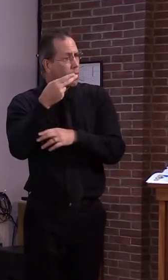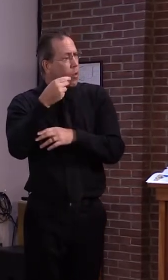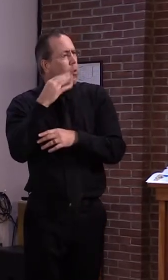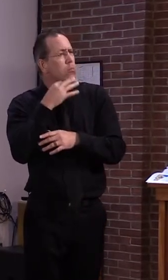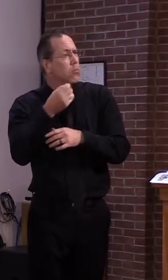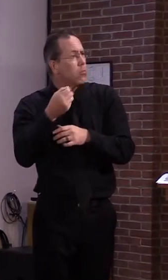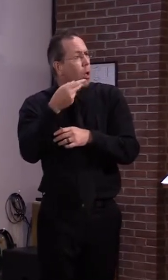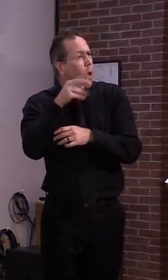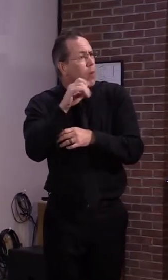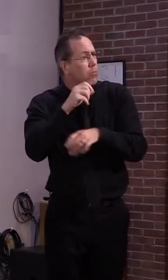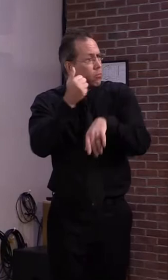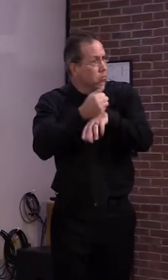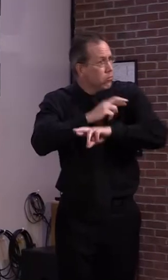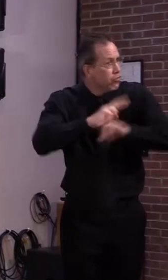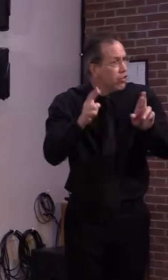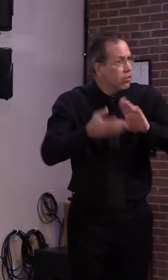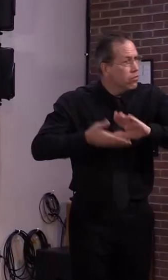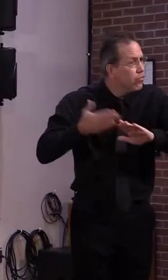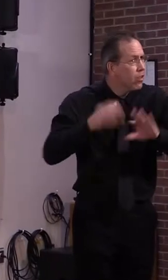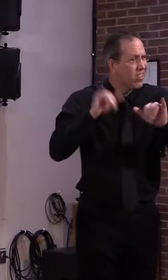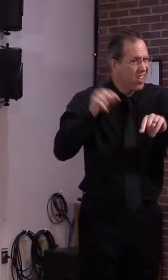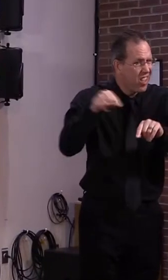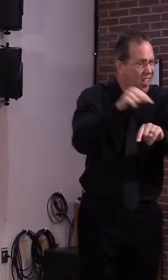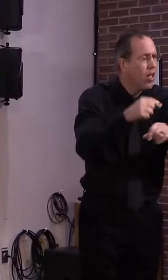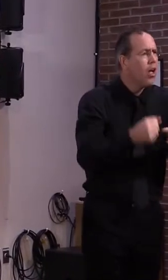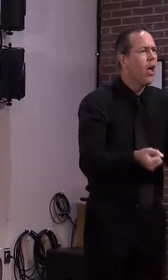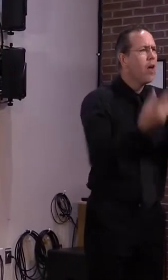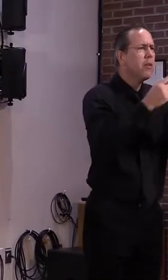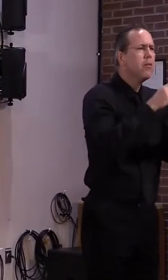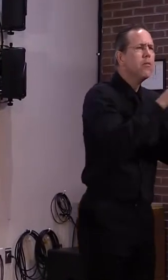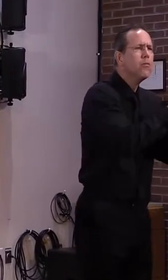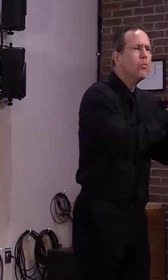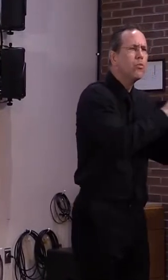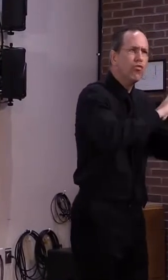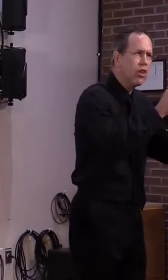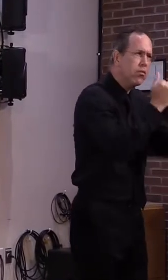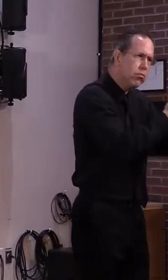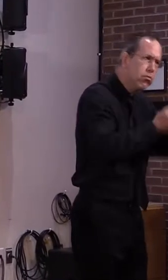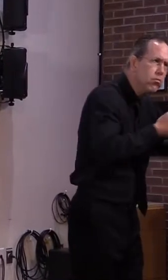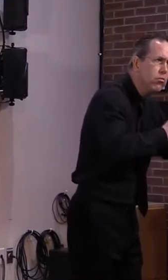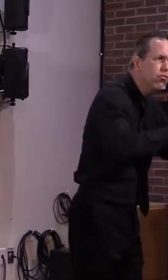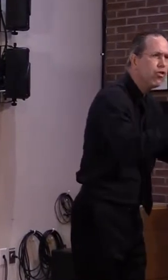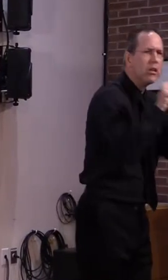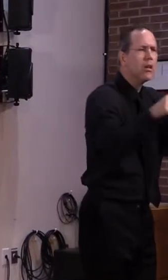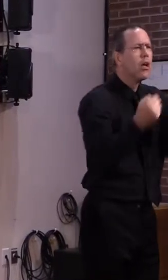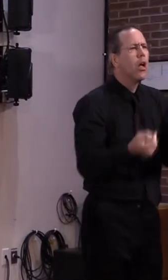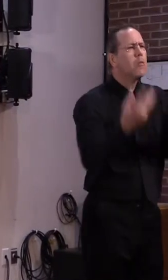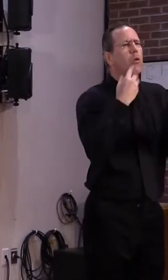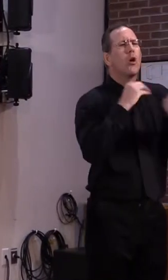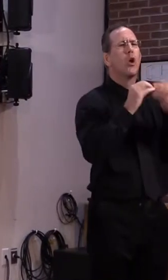I don't have that, Calvin, and where it's going to be. We're obviously trying to get as many up and running